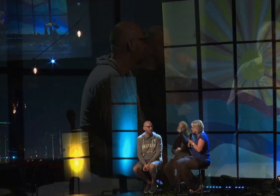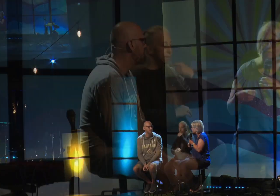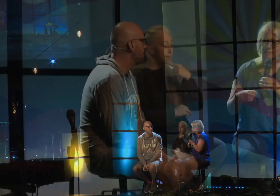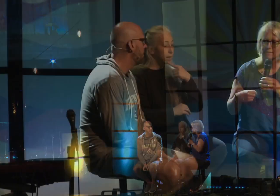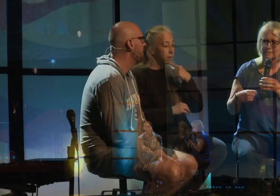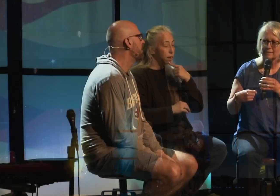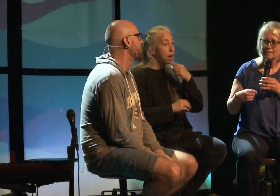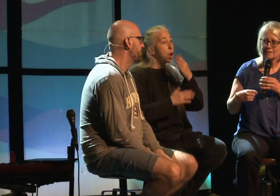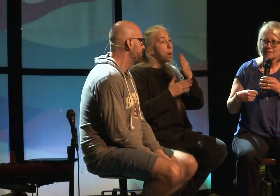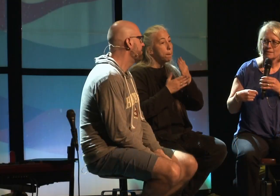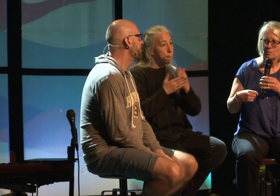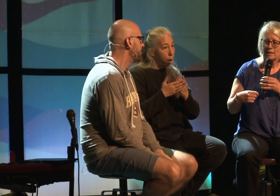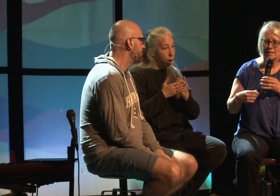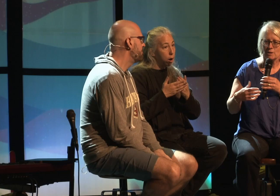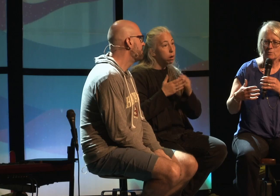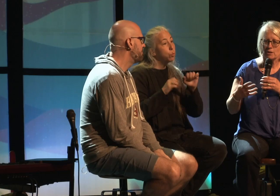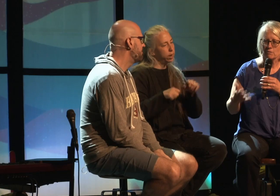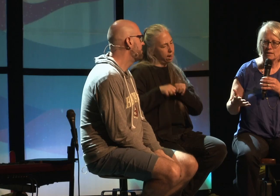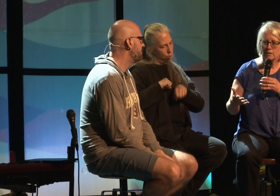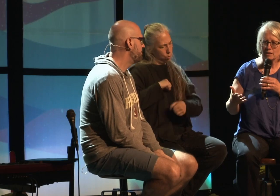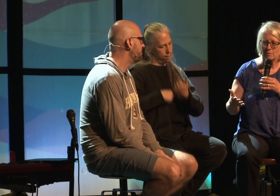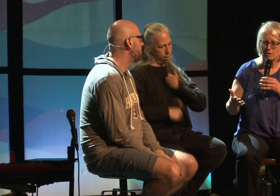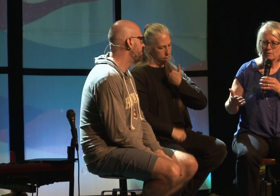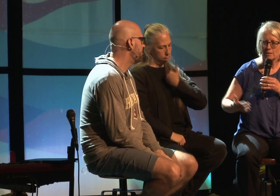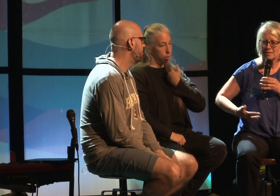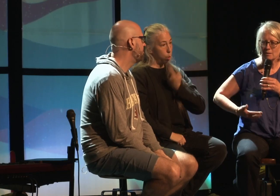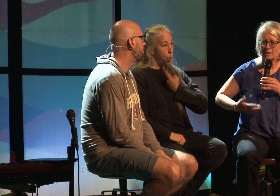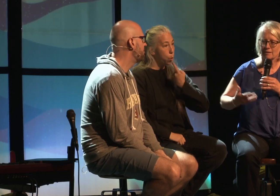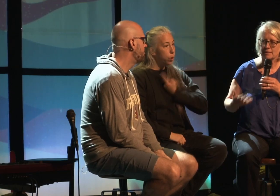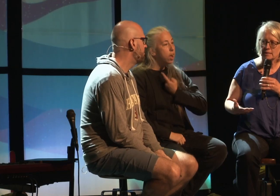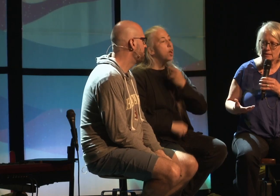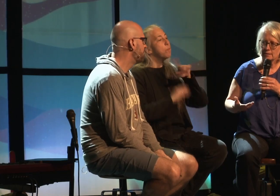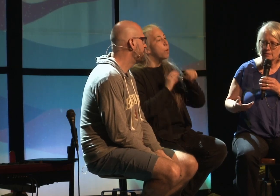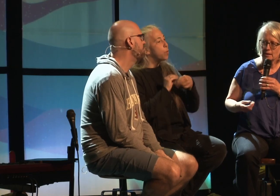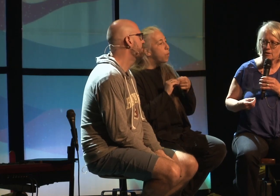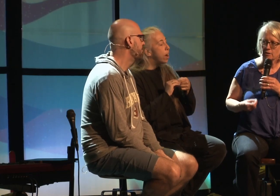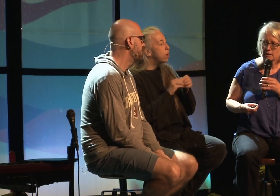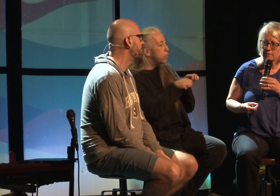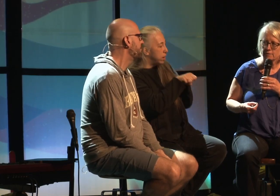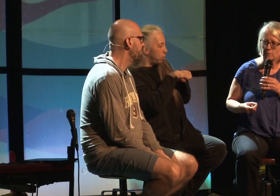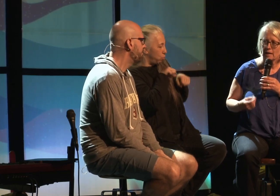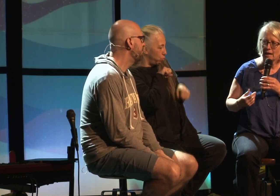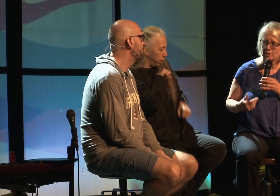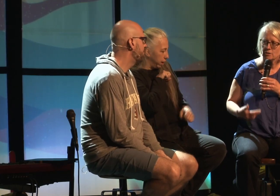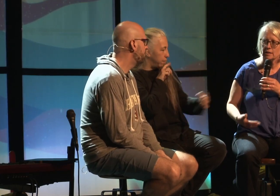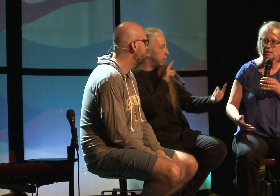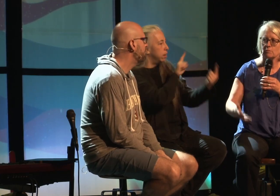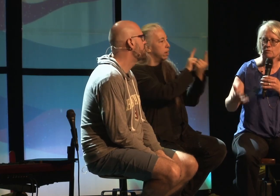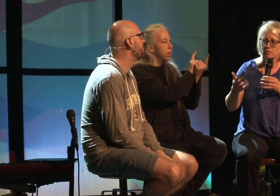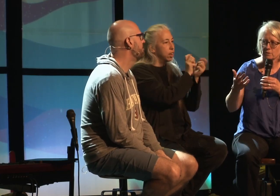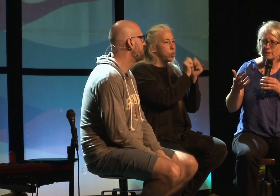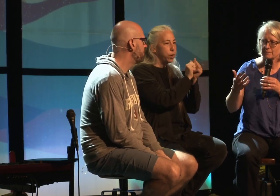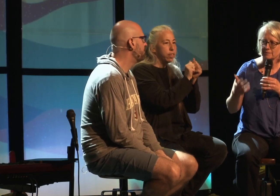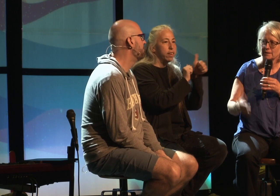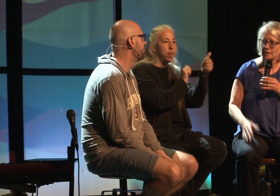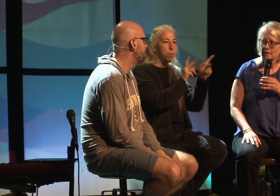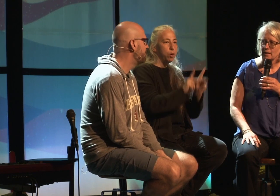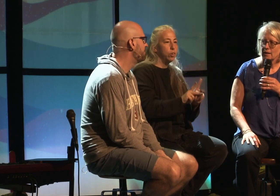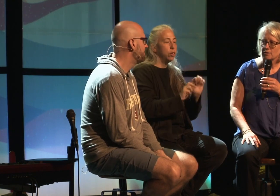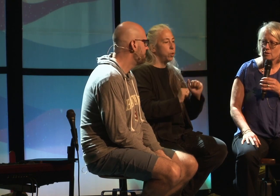by ourselves, but it's when we grieve in community, when someone else sees our grief, that we actually can move through